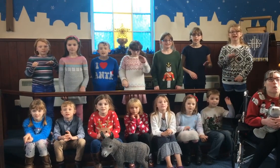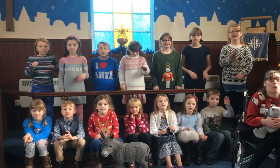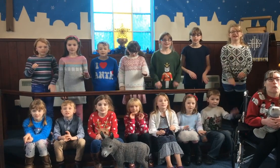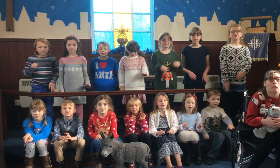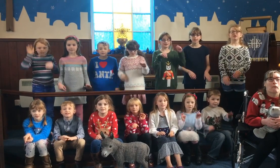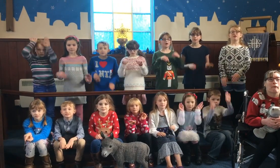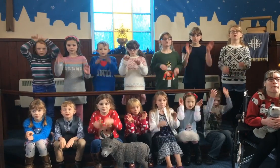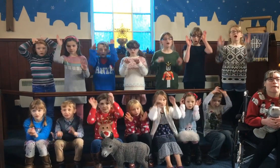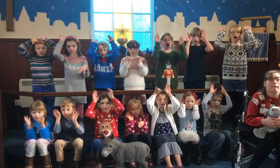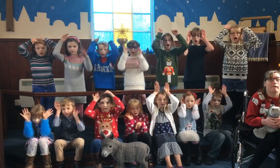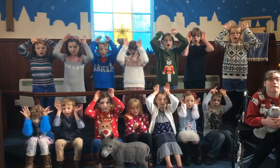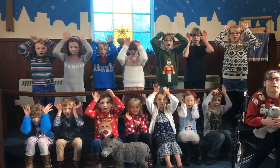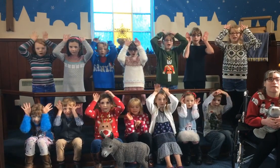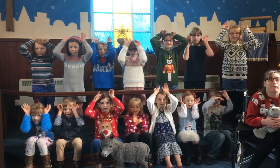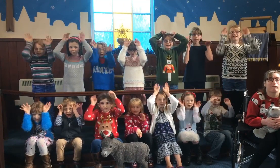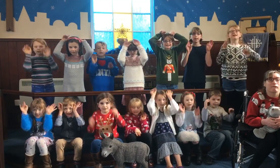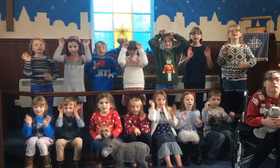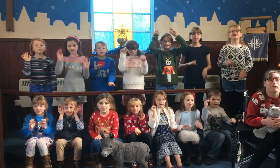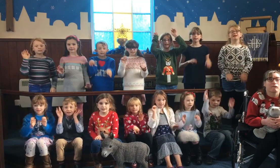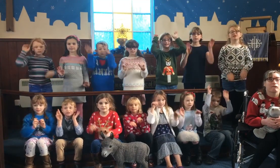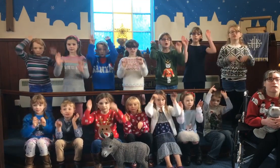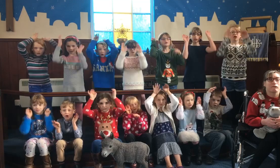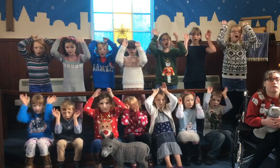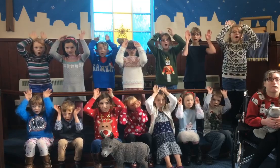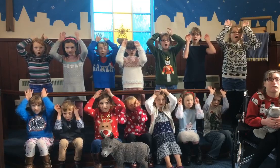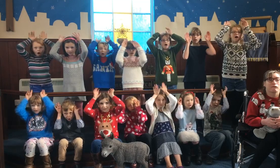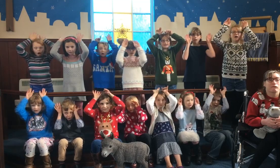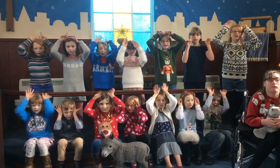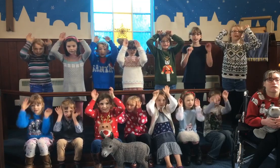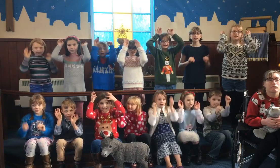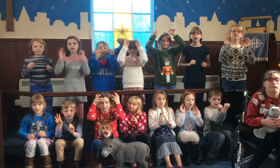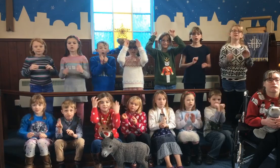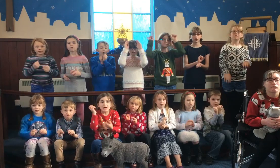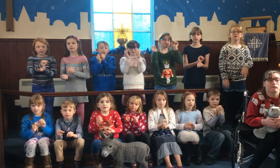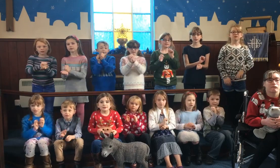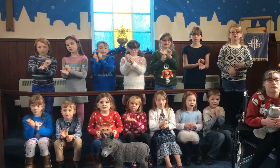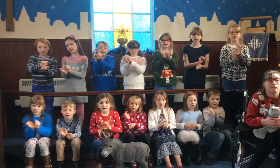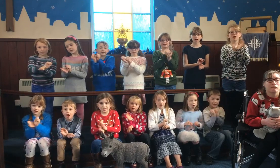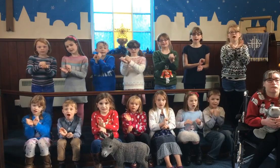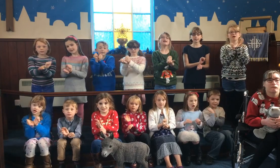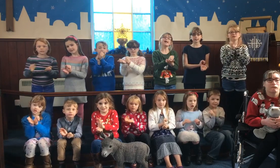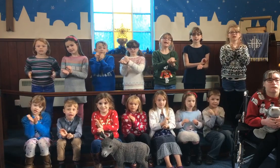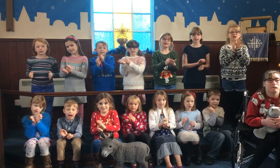Little donkey, little donkey, on a dusty